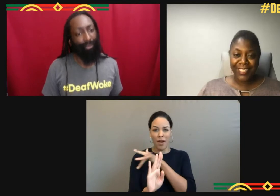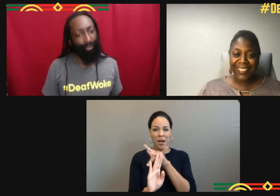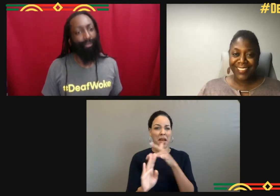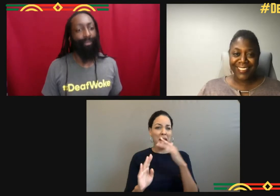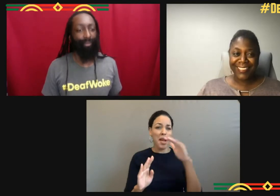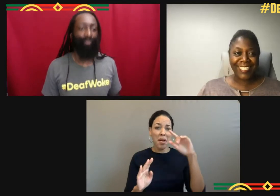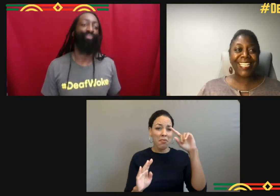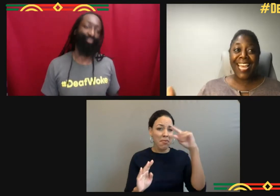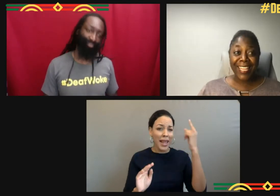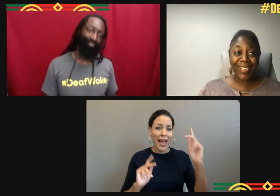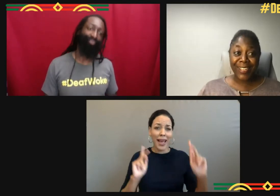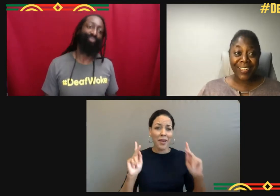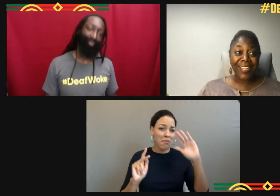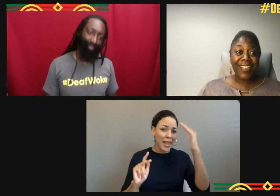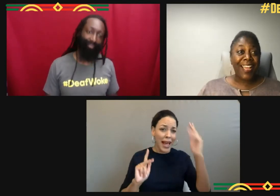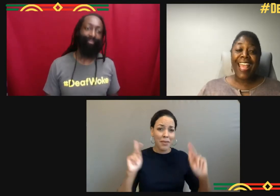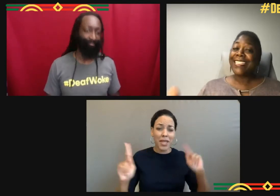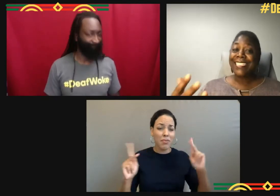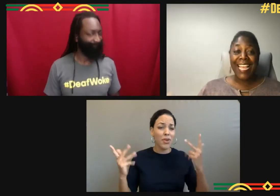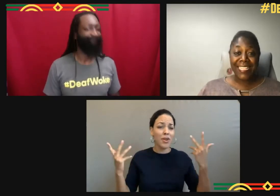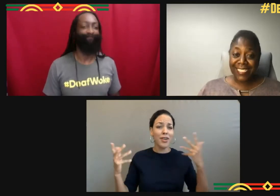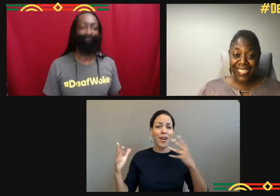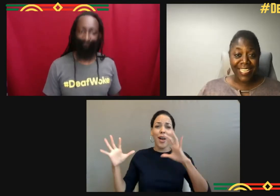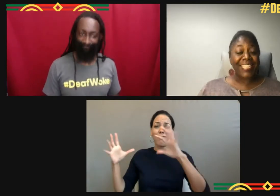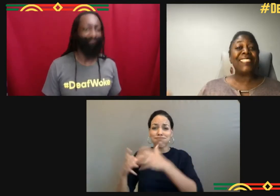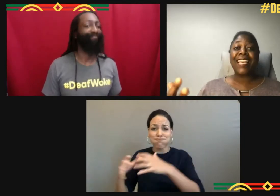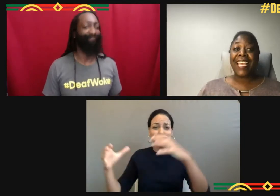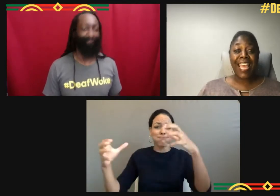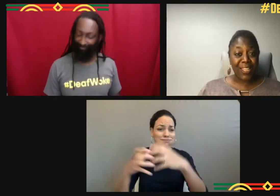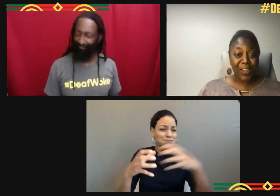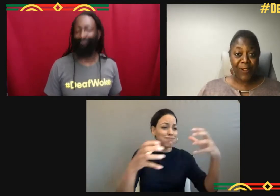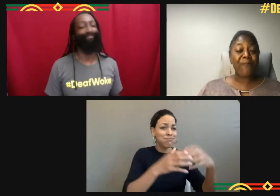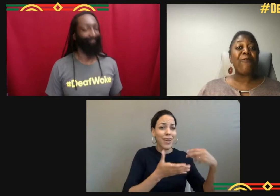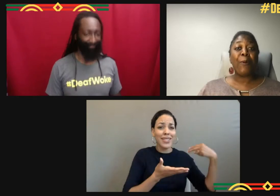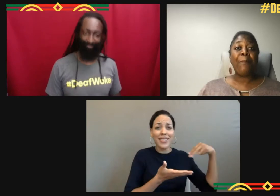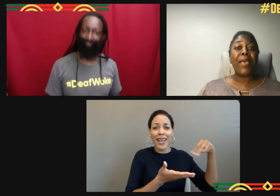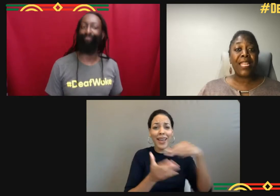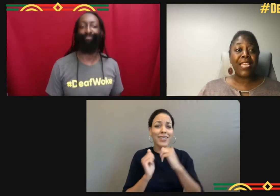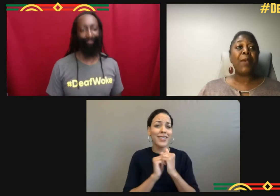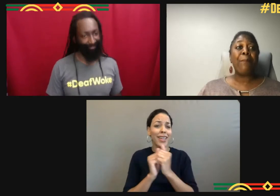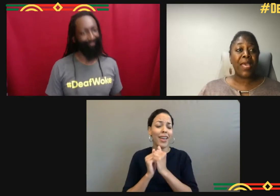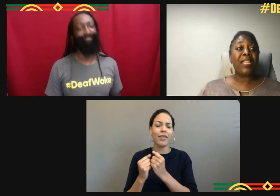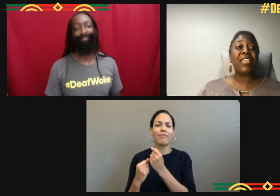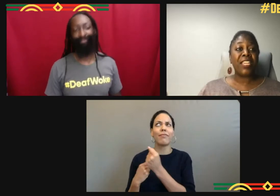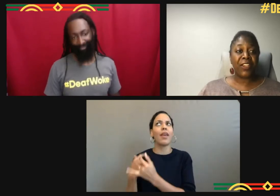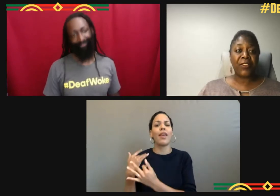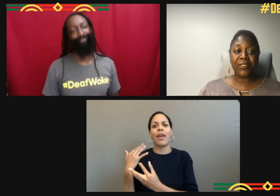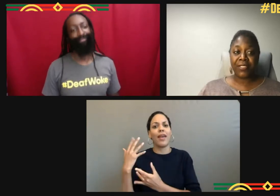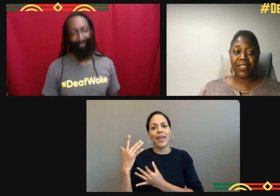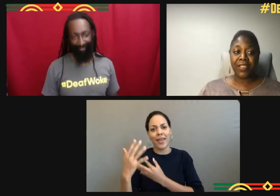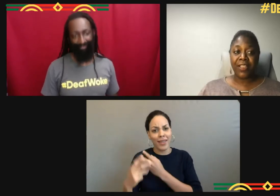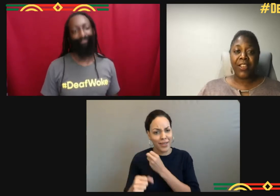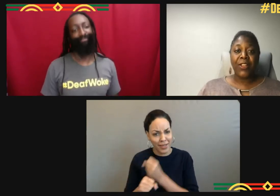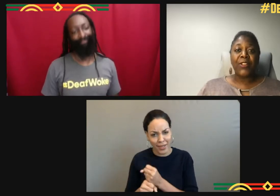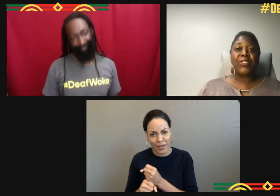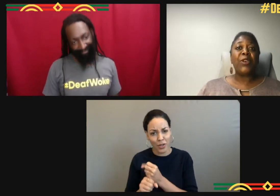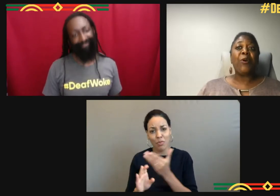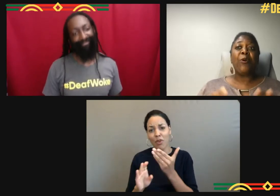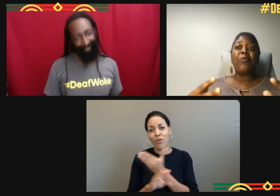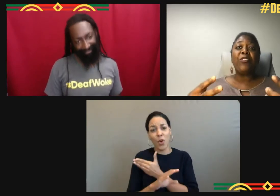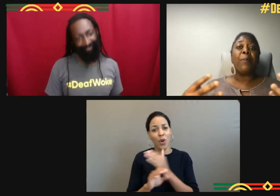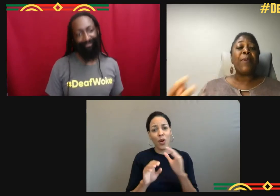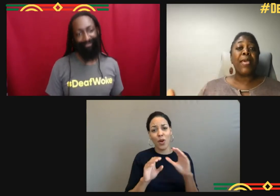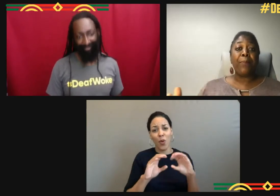gathering together and dancing together for many, many years.